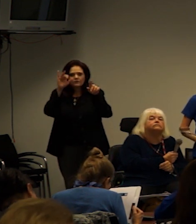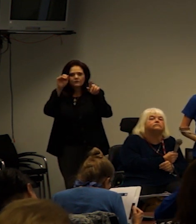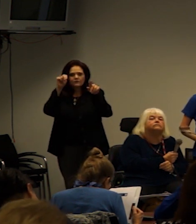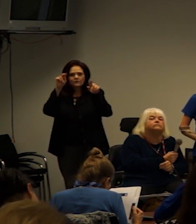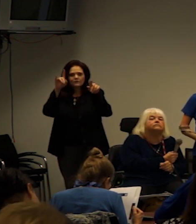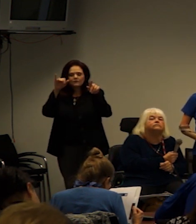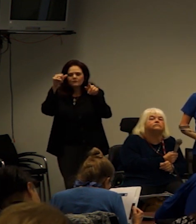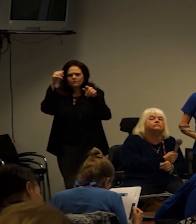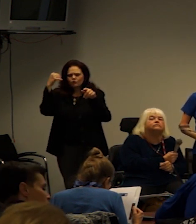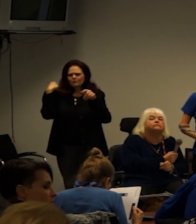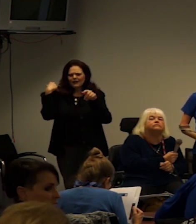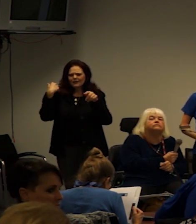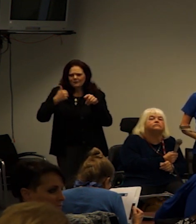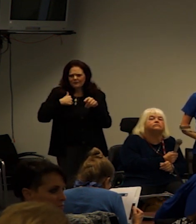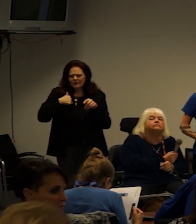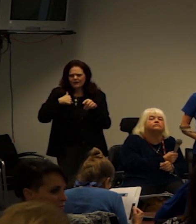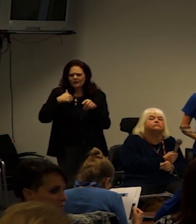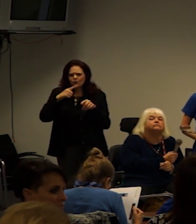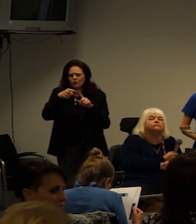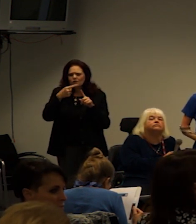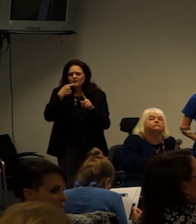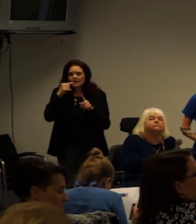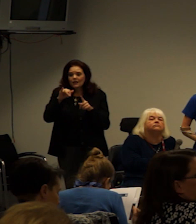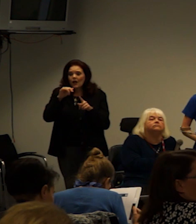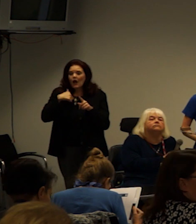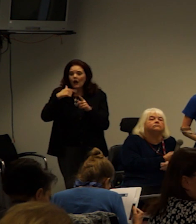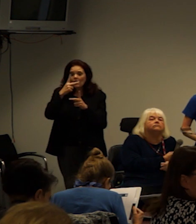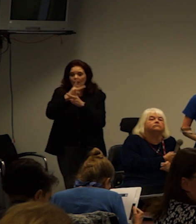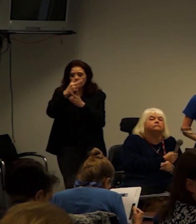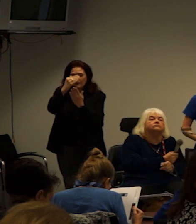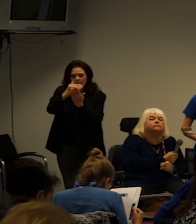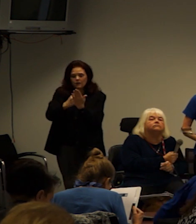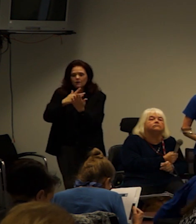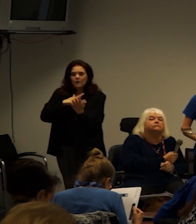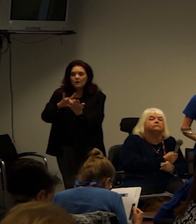of all my medications. Mm-hmm.